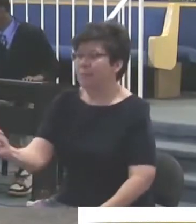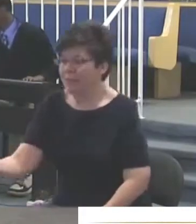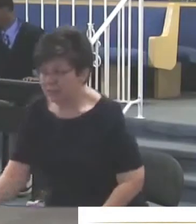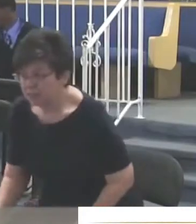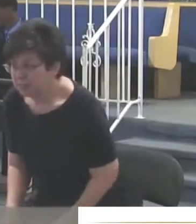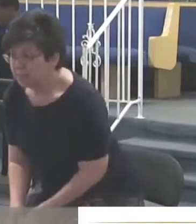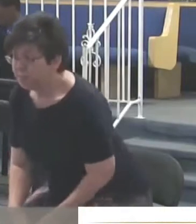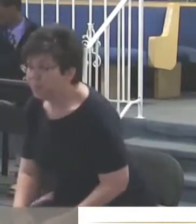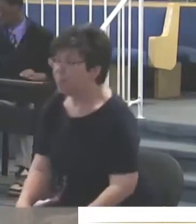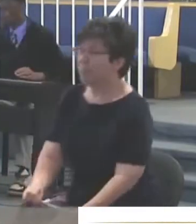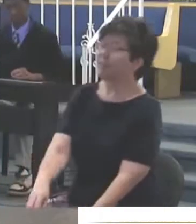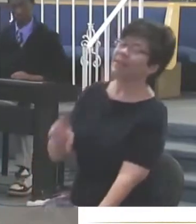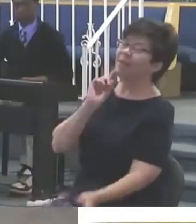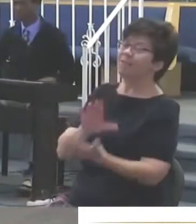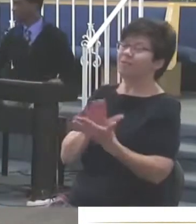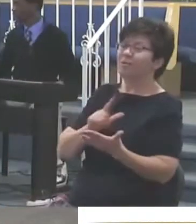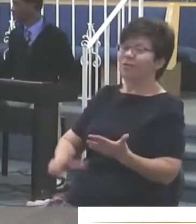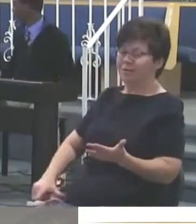Praise the Lord, everybody.